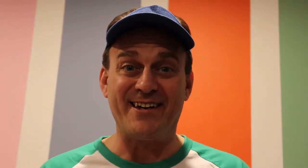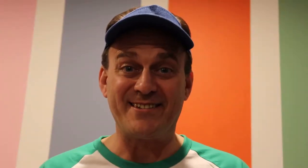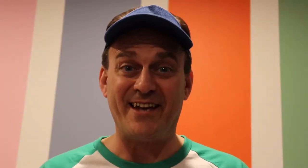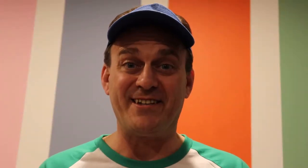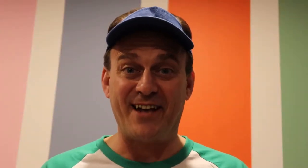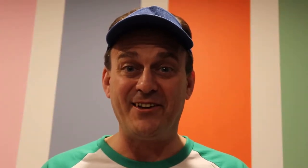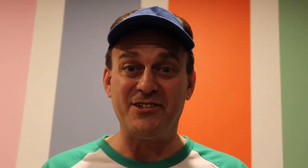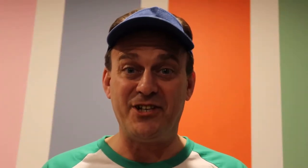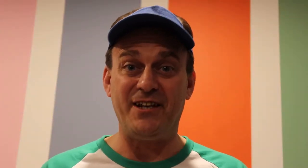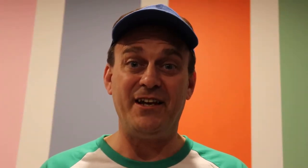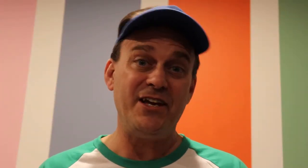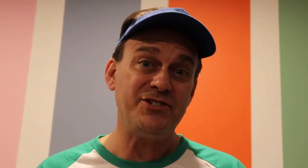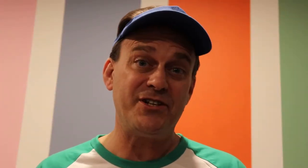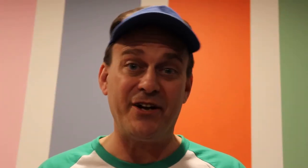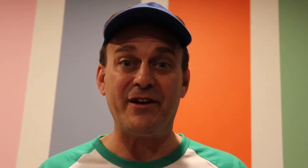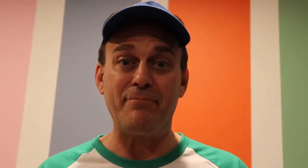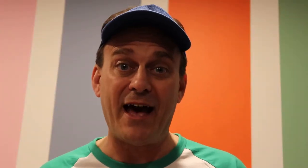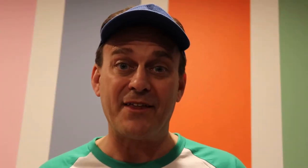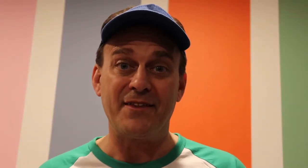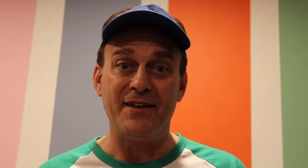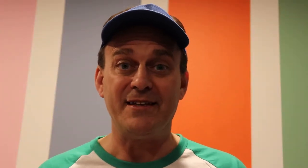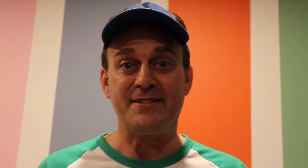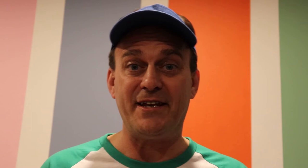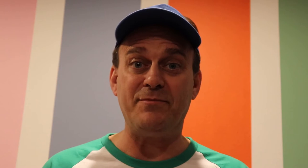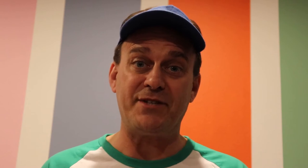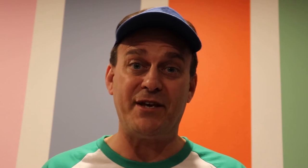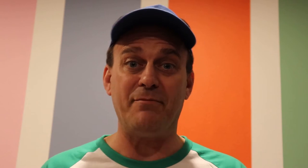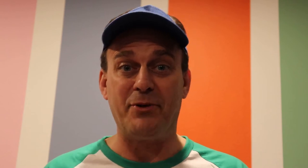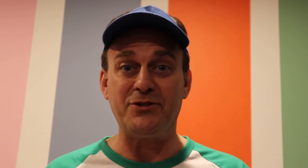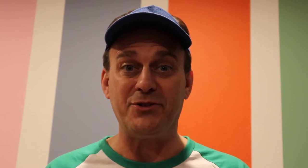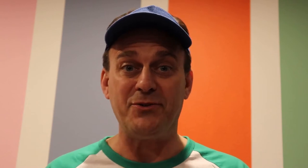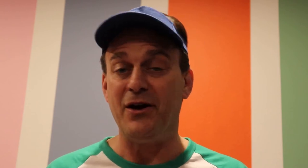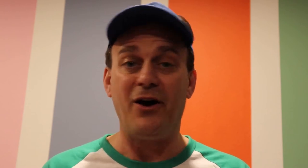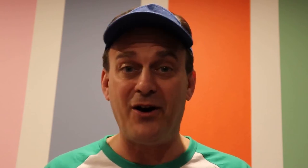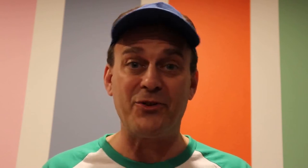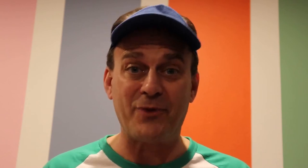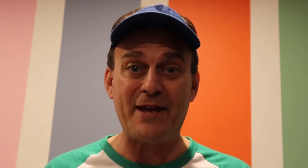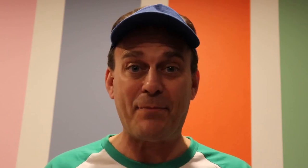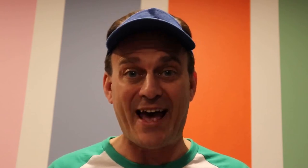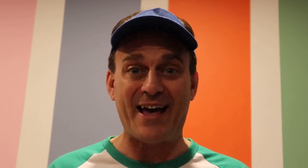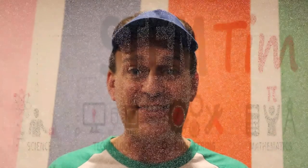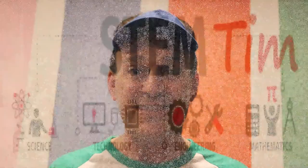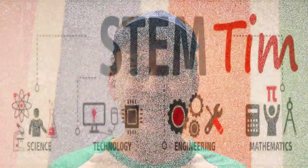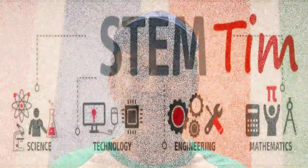science and technology, engineering, math. STEM, Tim, puts you on the right path.